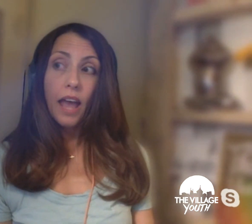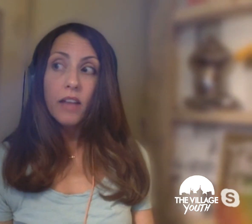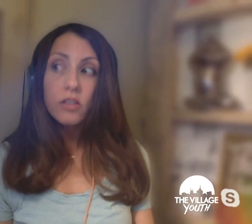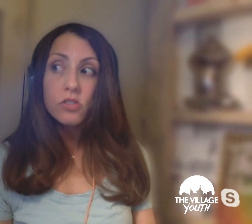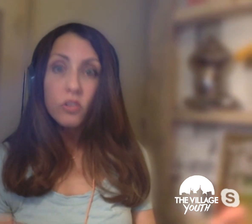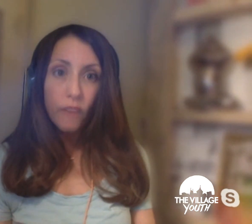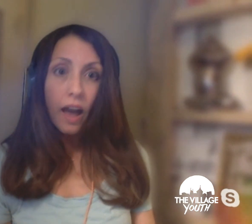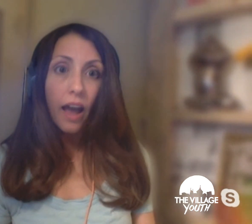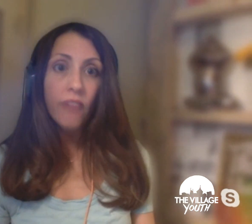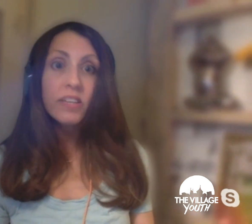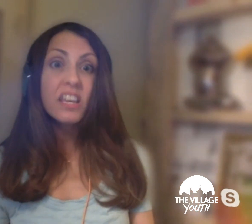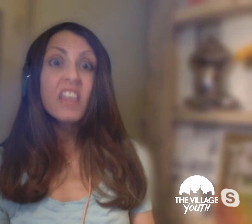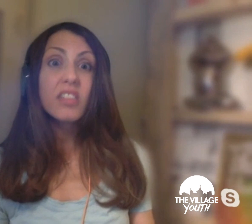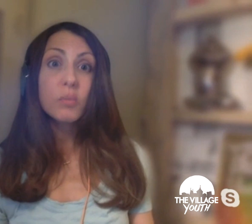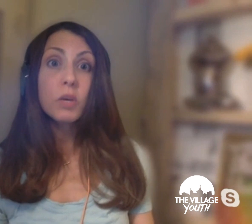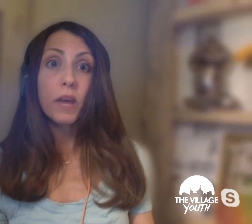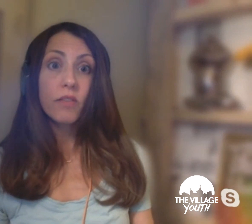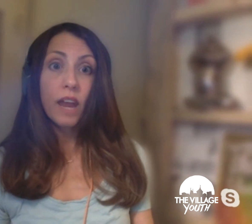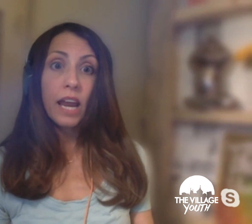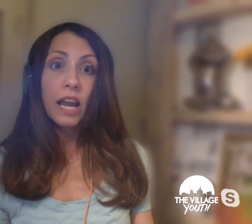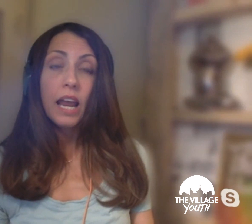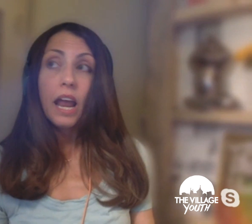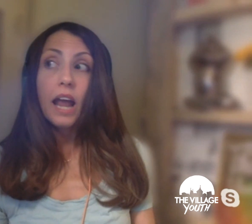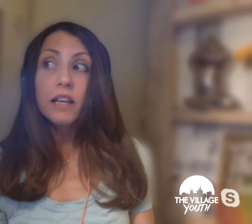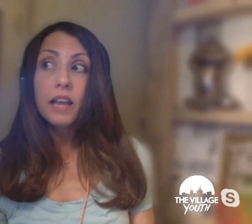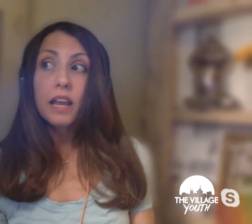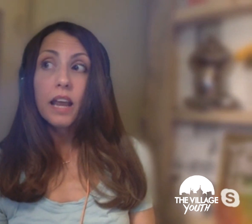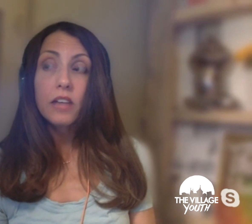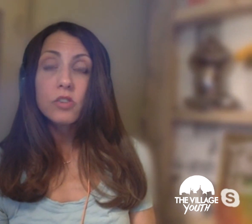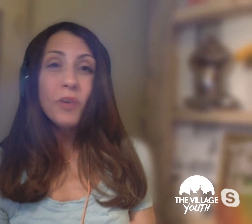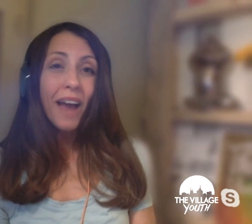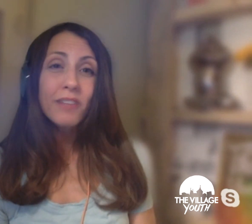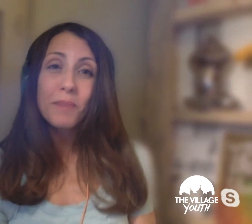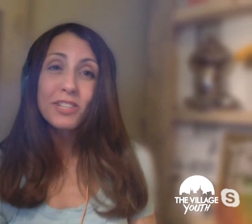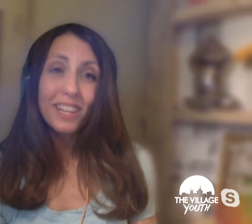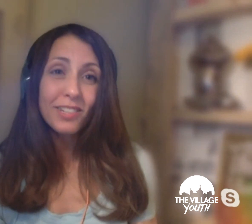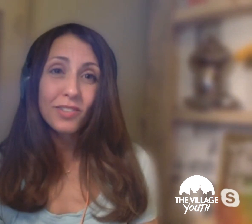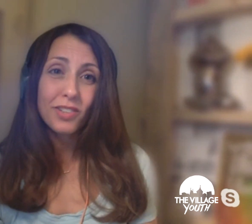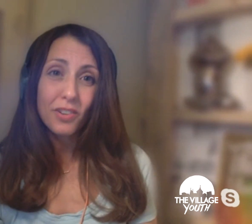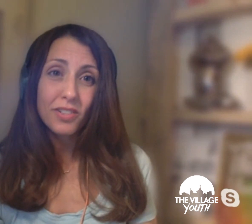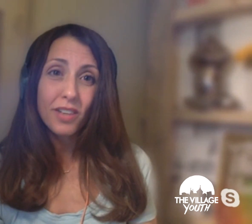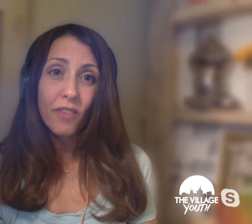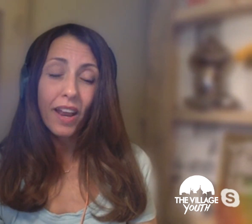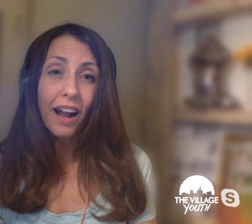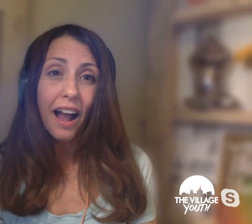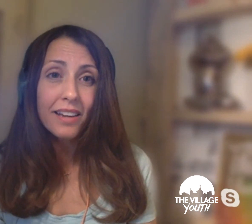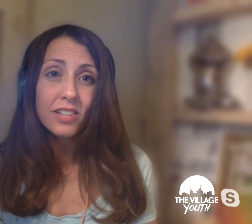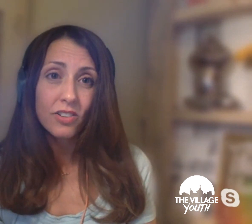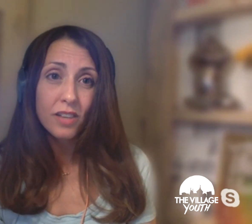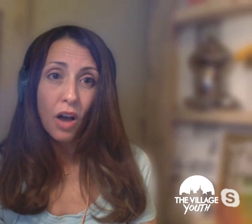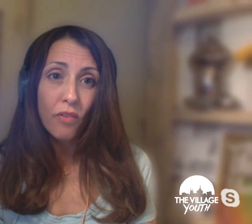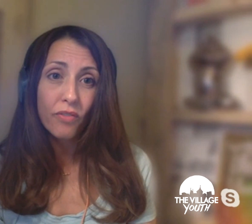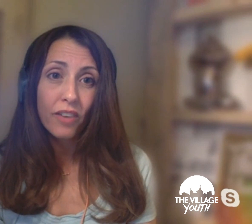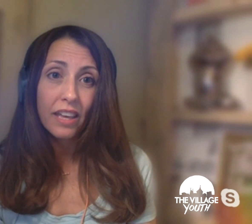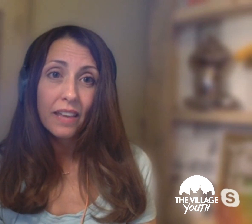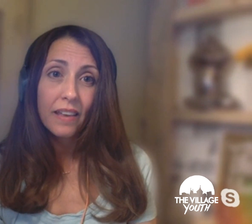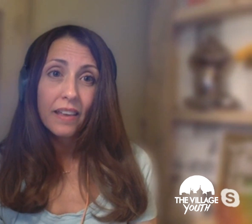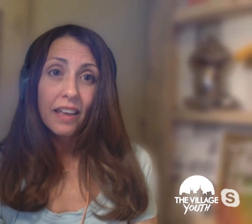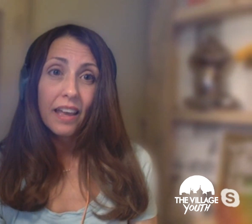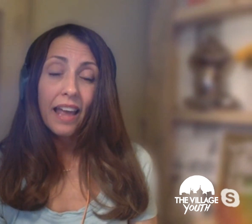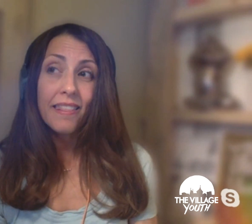are and survive, get through it, right? And so you have to be gentle to yourself and kind to